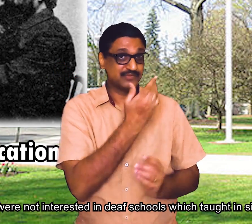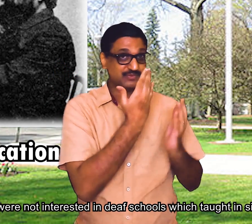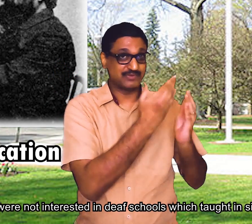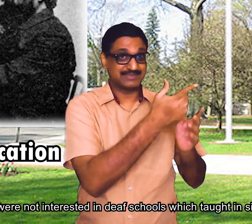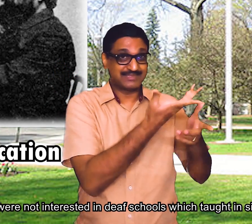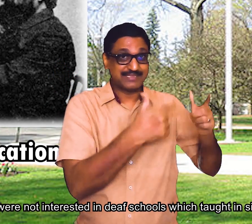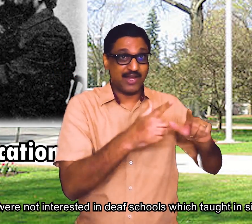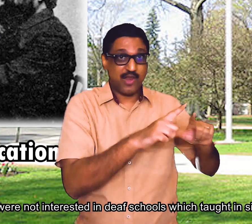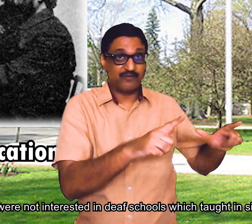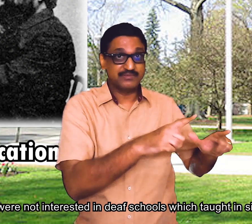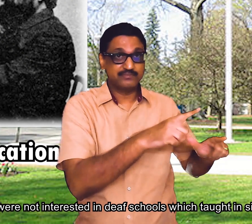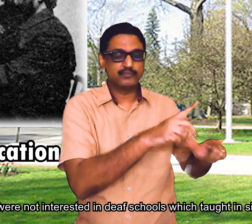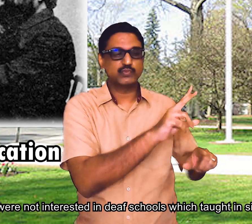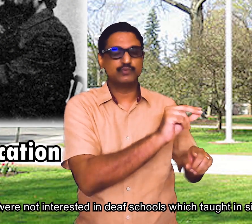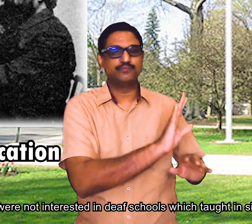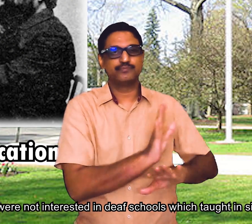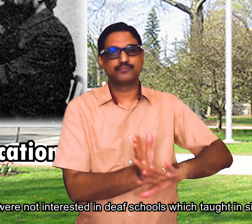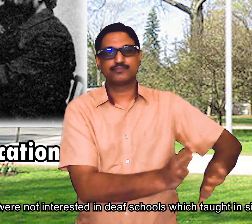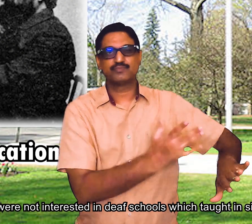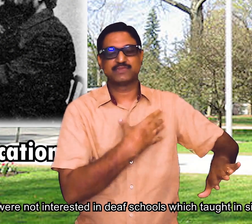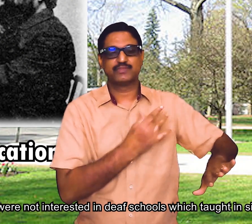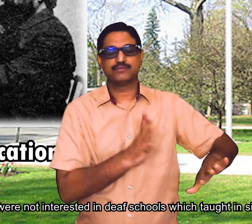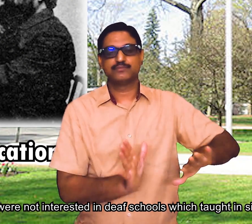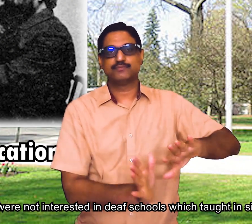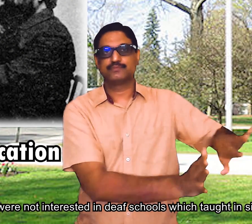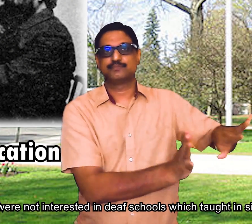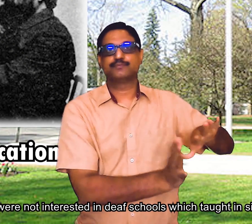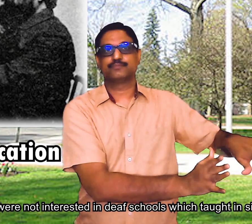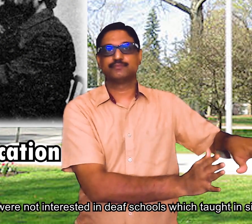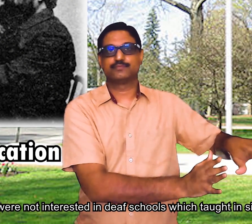Most parents were not interested in deaf schools which taught in sign language.